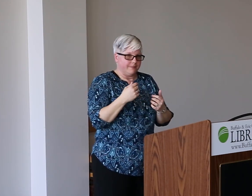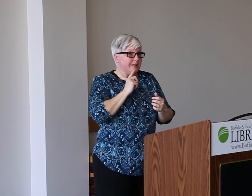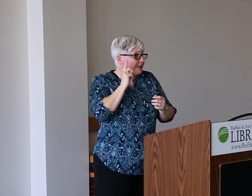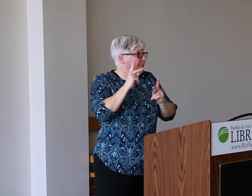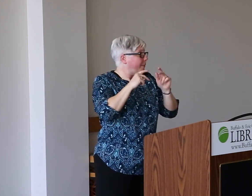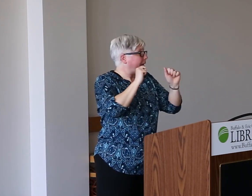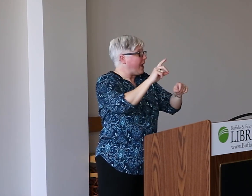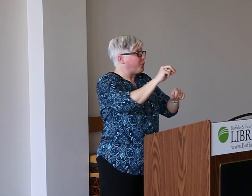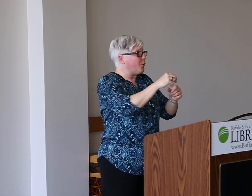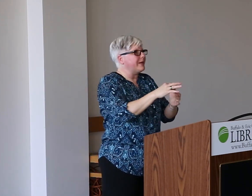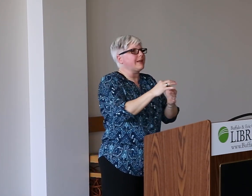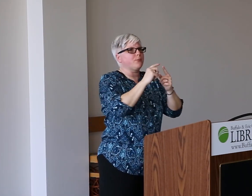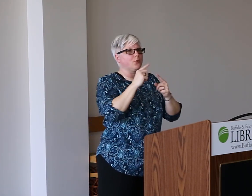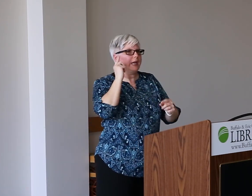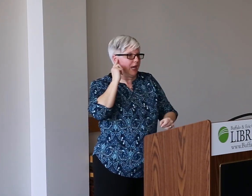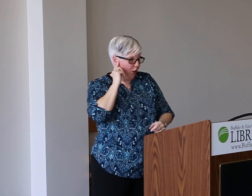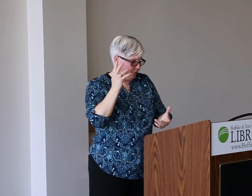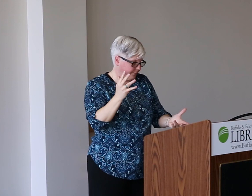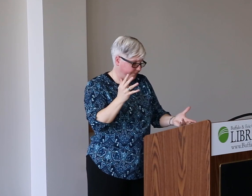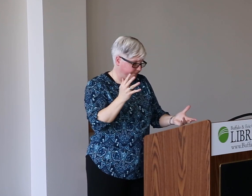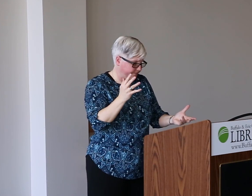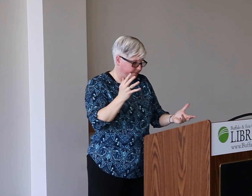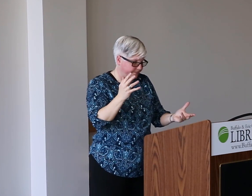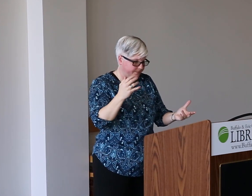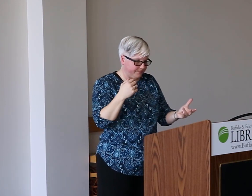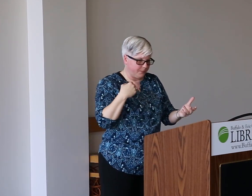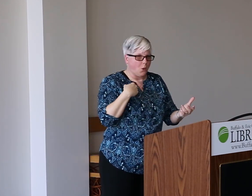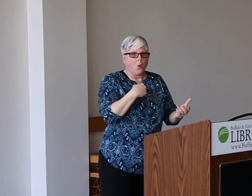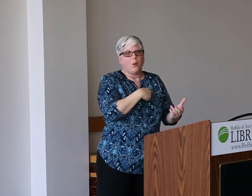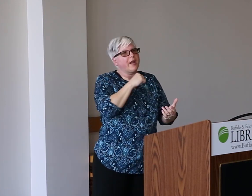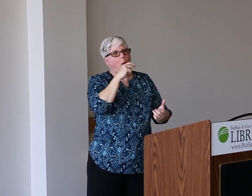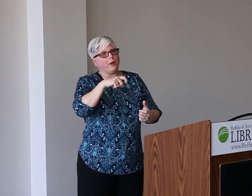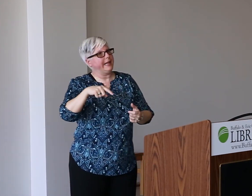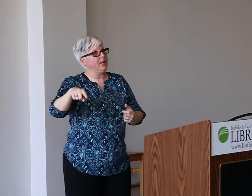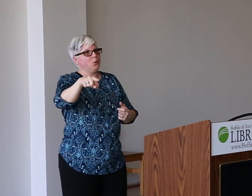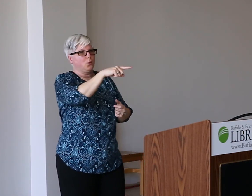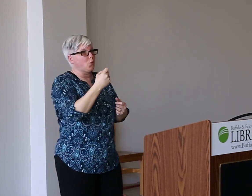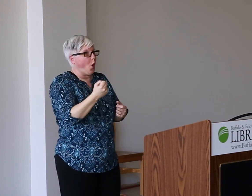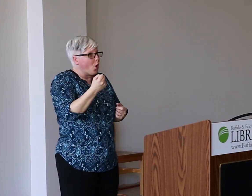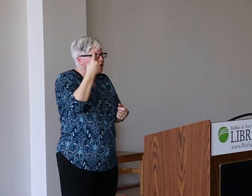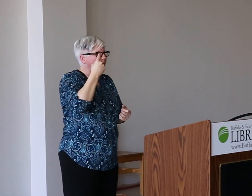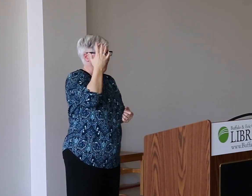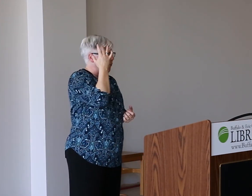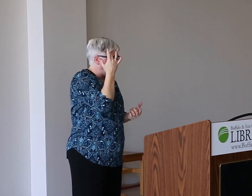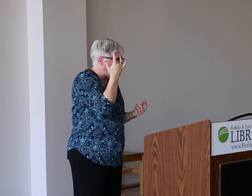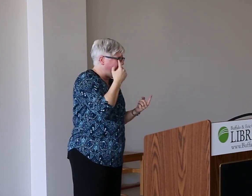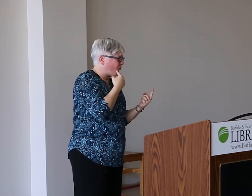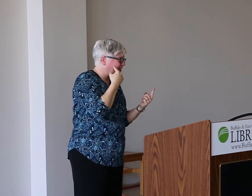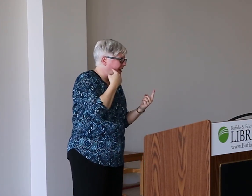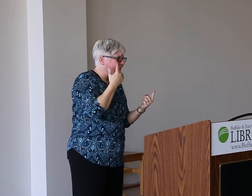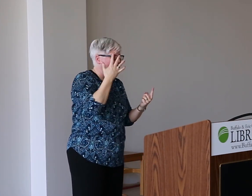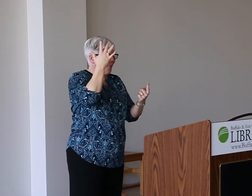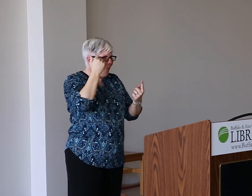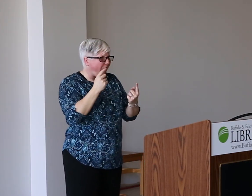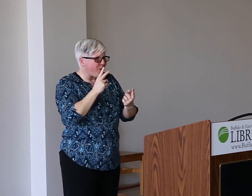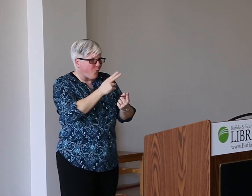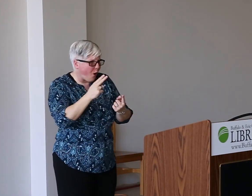well in life. Deaf people can do it. They can do everything except hear. We don't need you to understand why we're